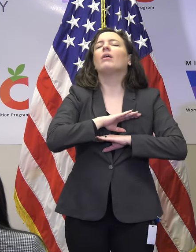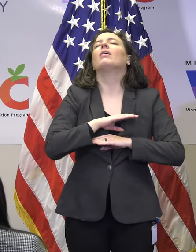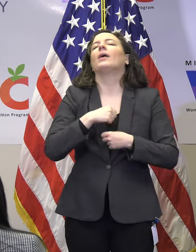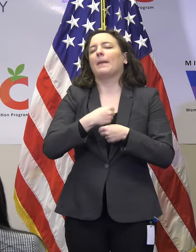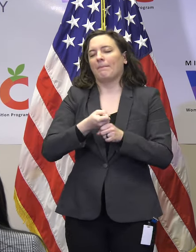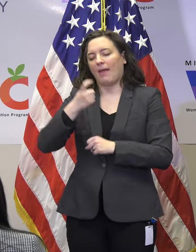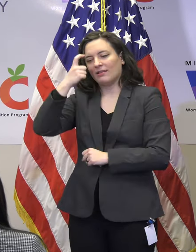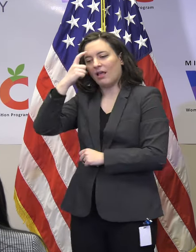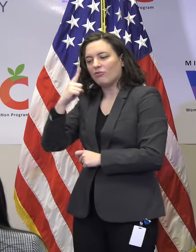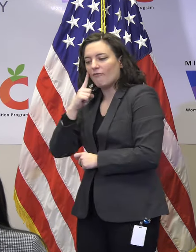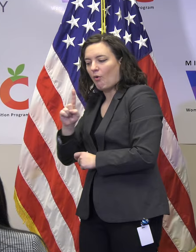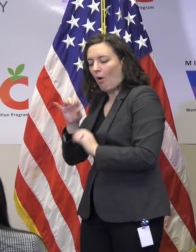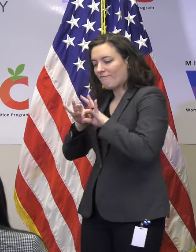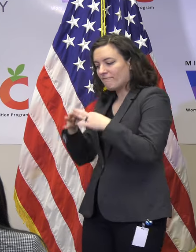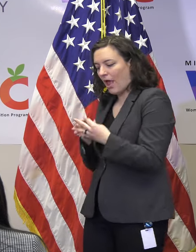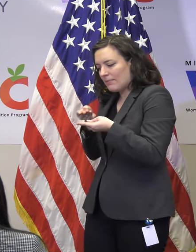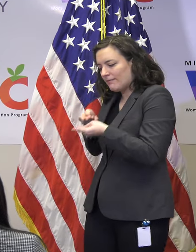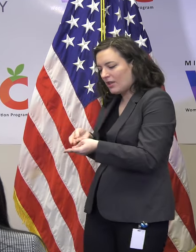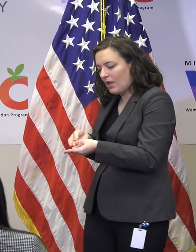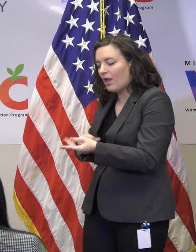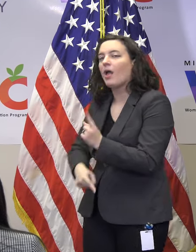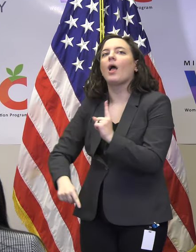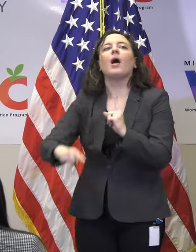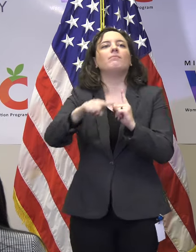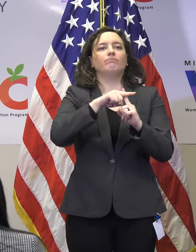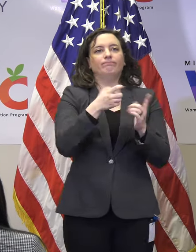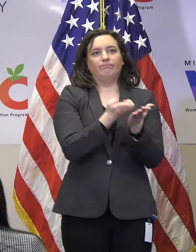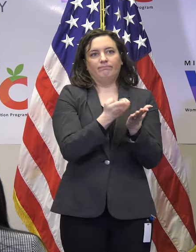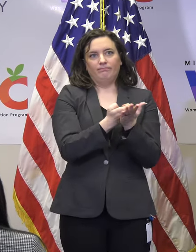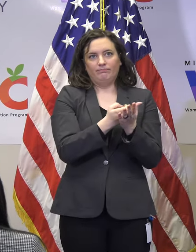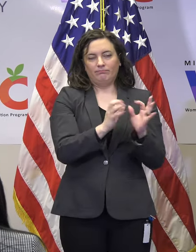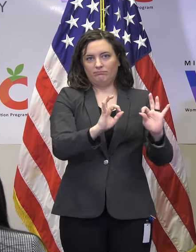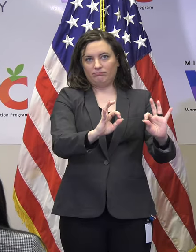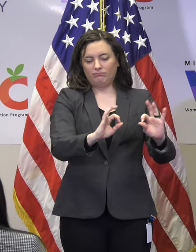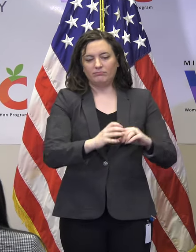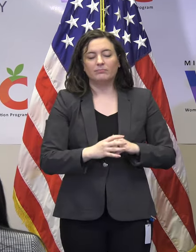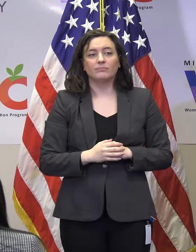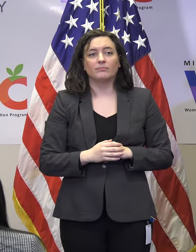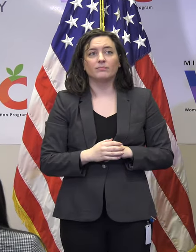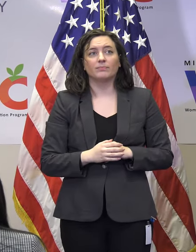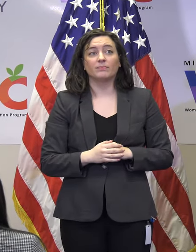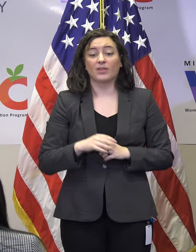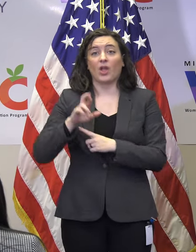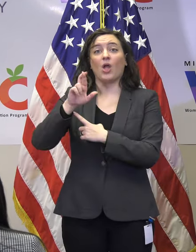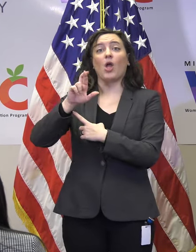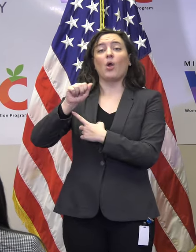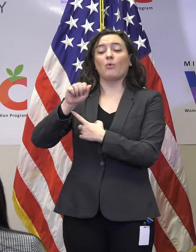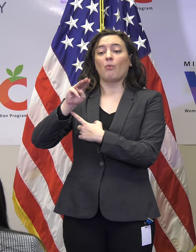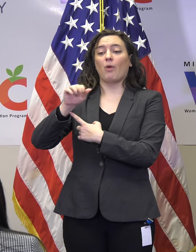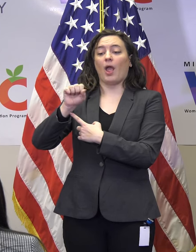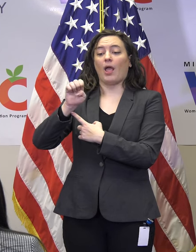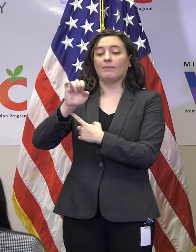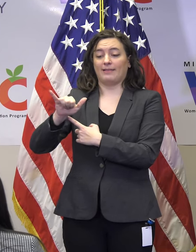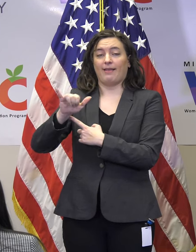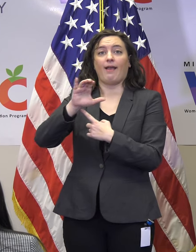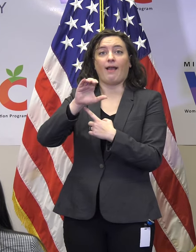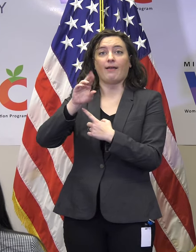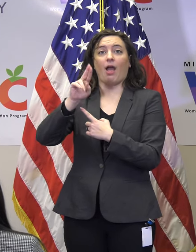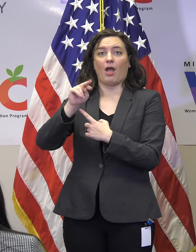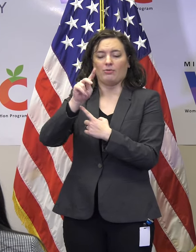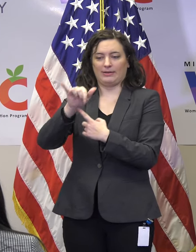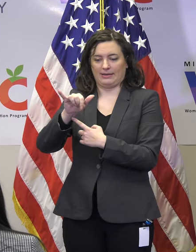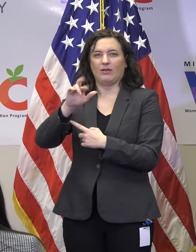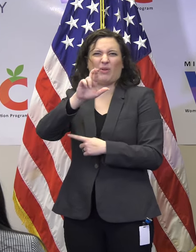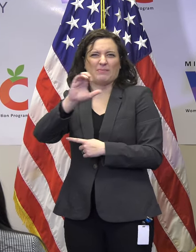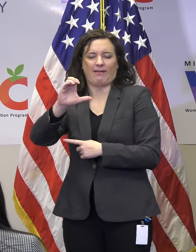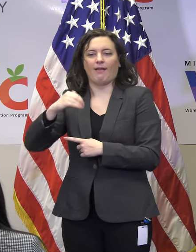economically. Ramsey provides WIC services at six clinic sites, four in St. Paul and two in